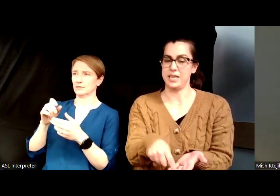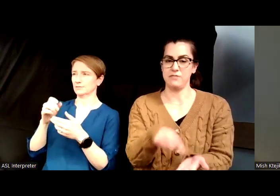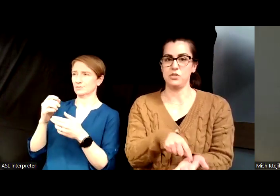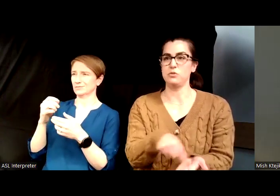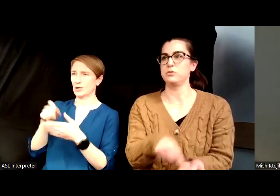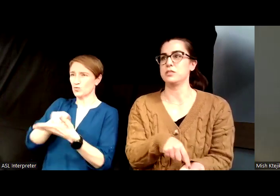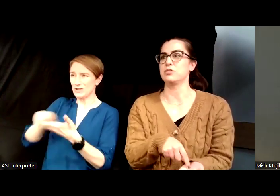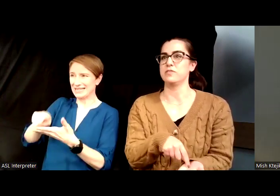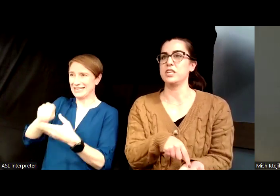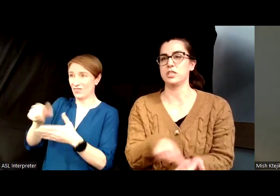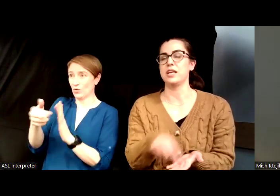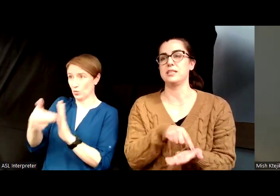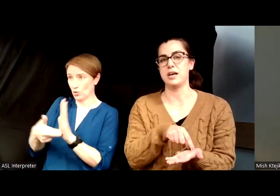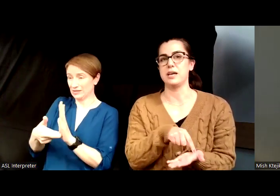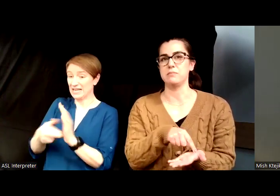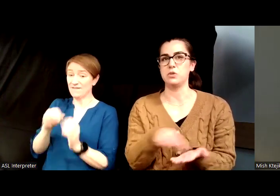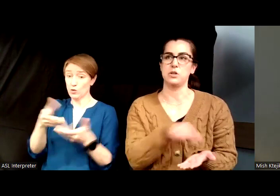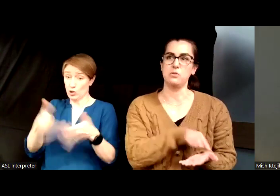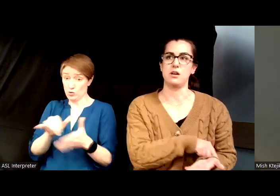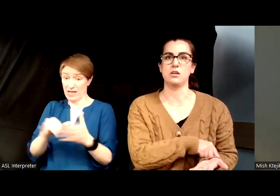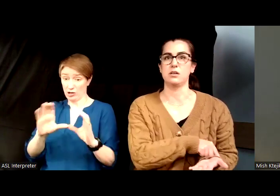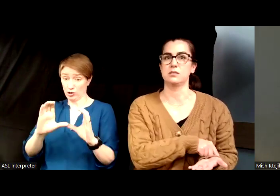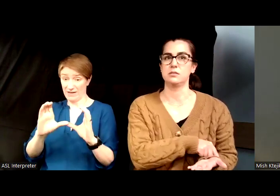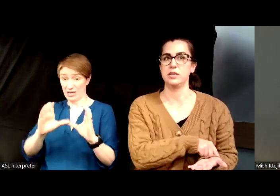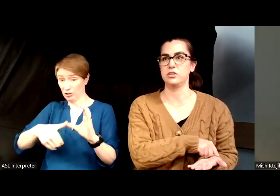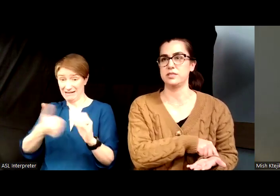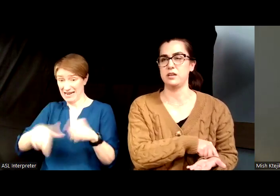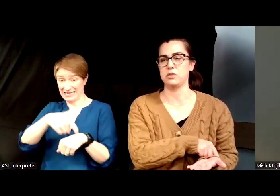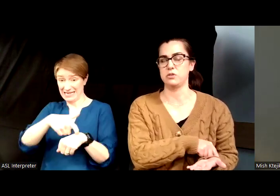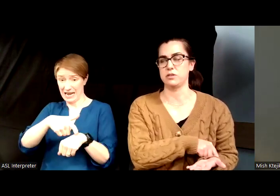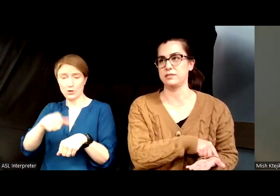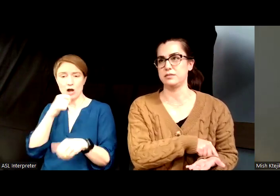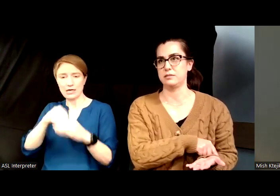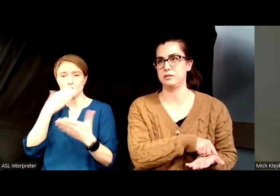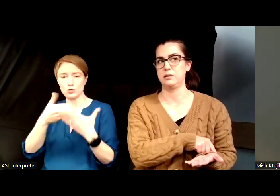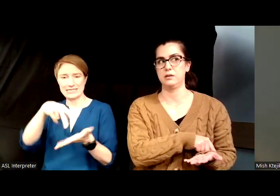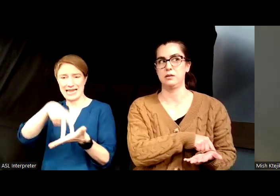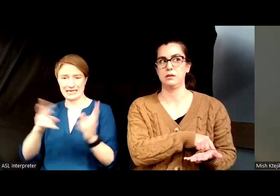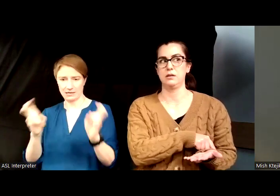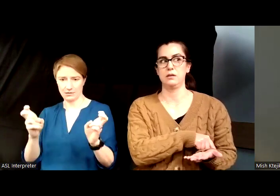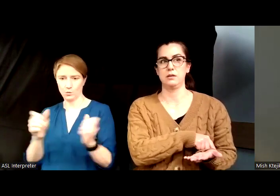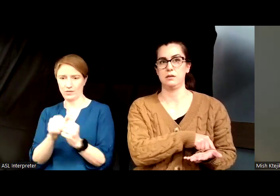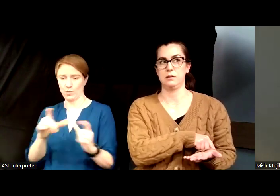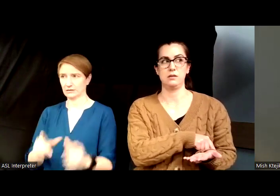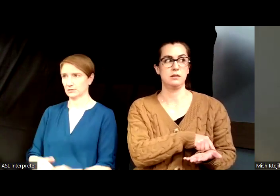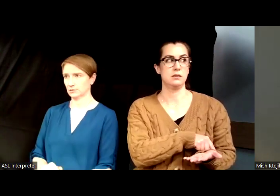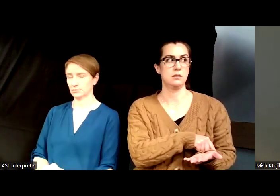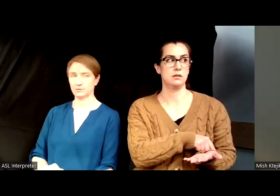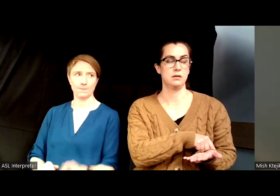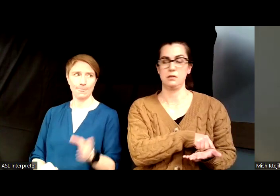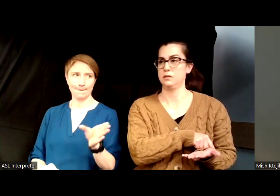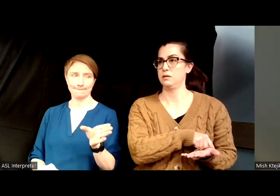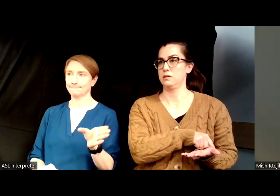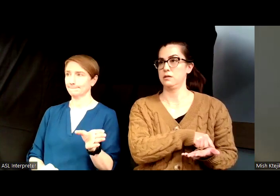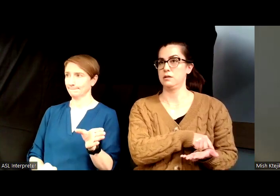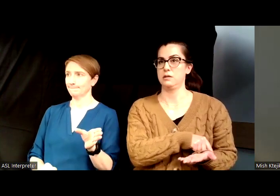rules that if you lose the certification at any time, you're no longer in good standing with your license. There's lots of head